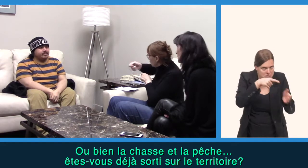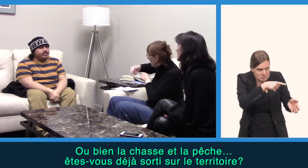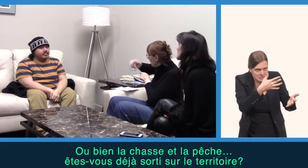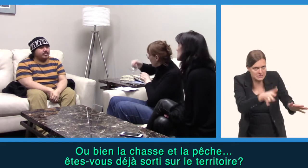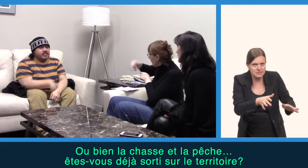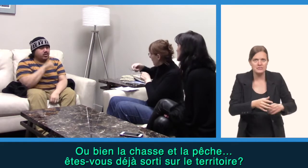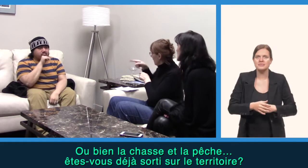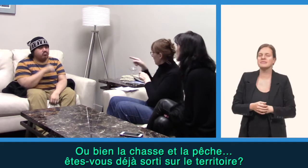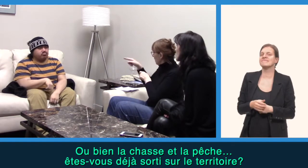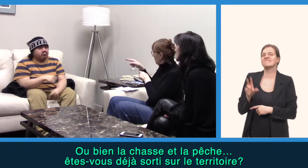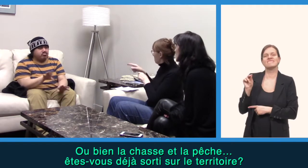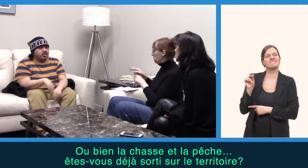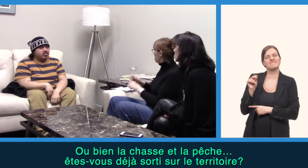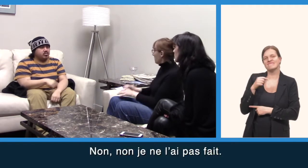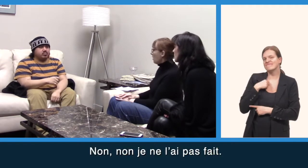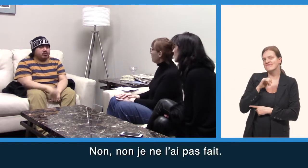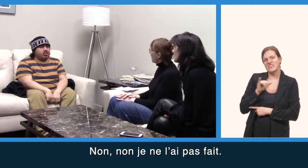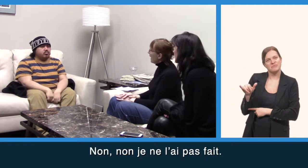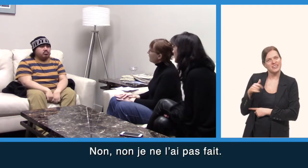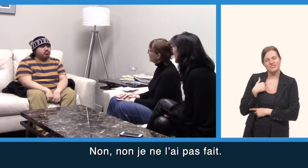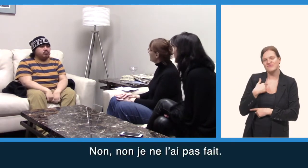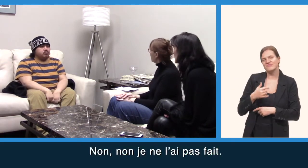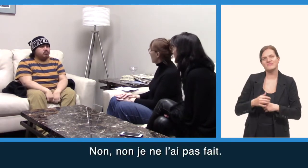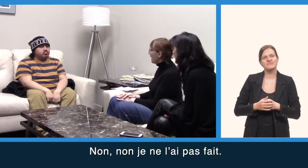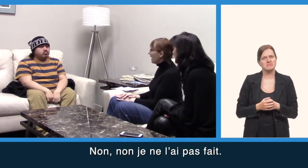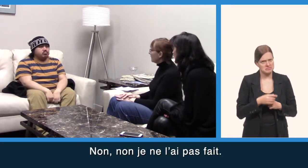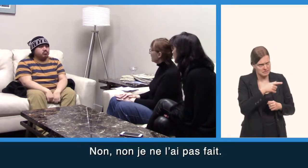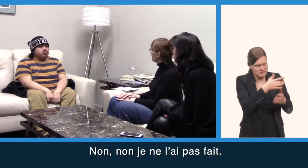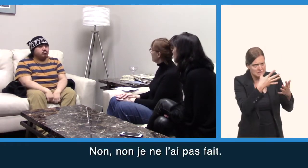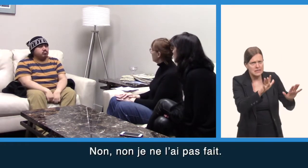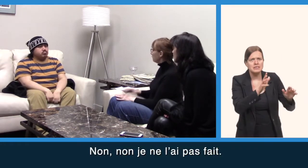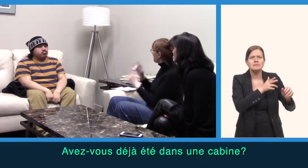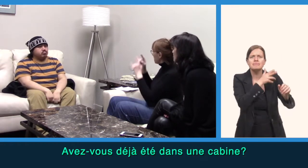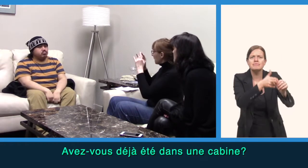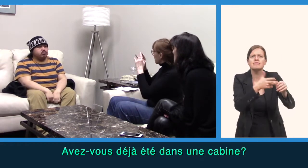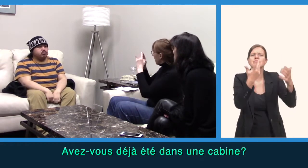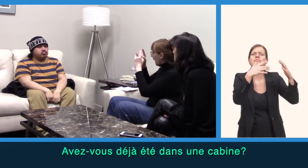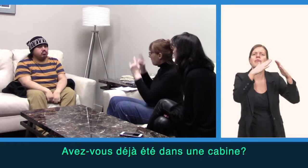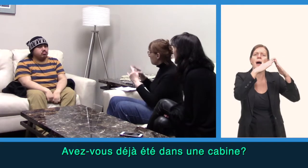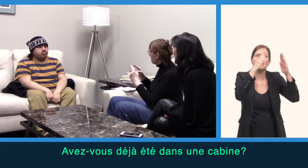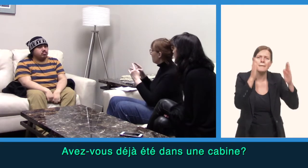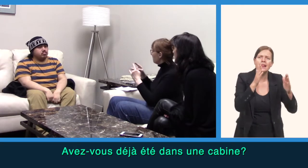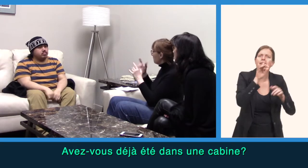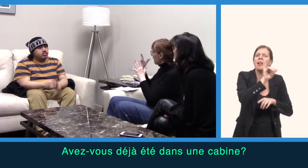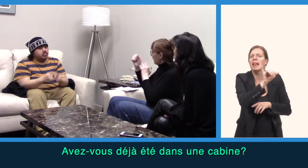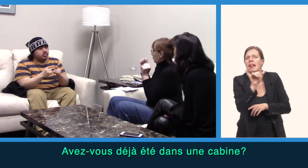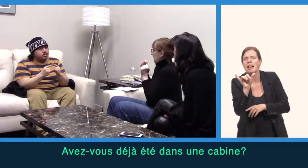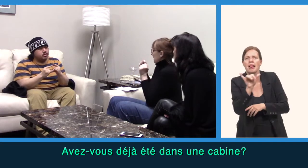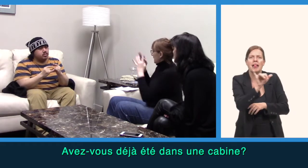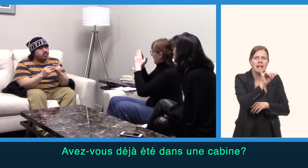I know lots of you. No, I haven't. never been I haven't.